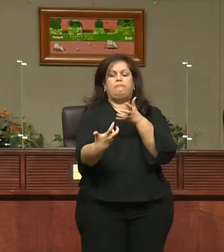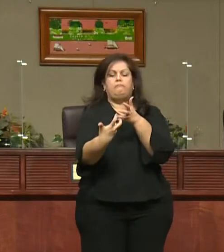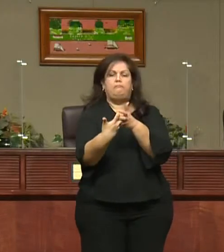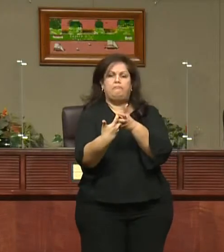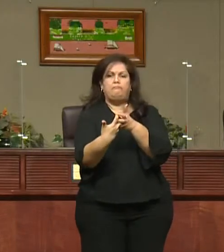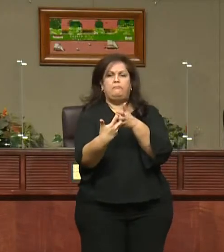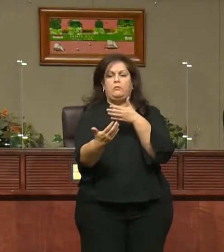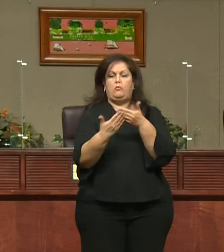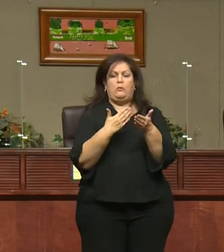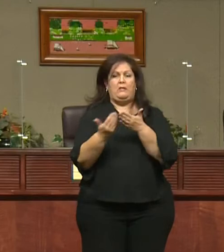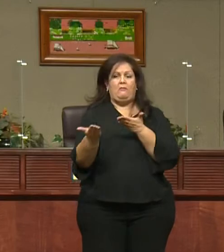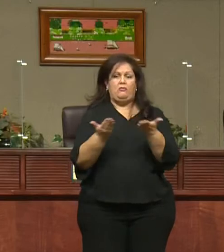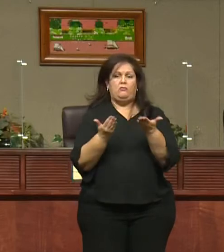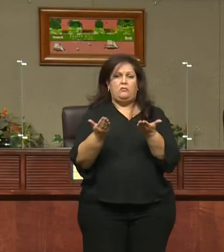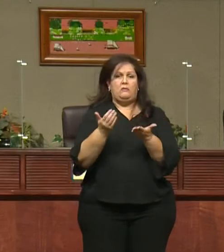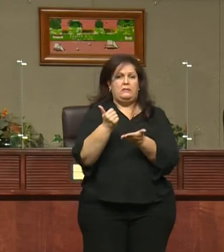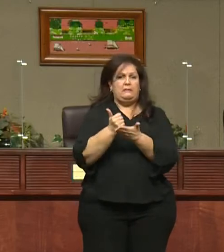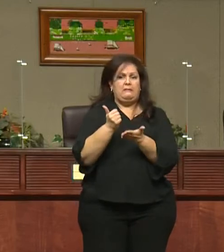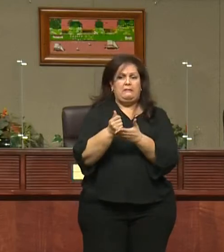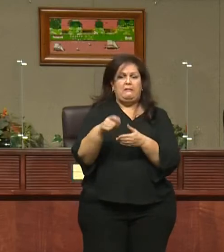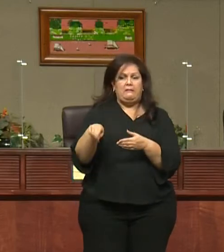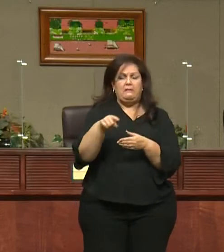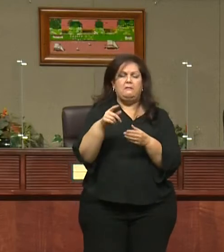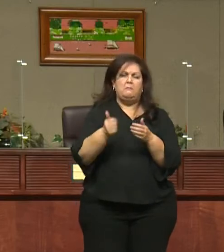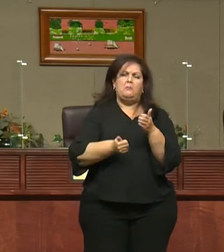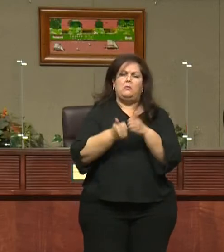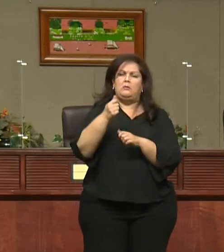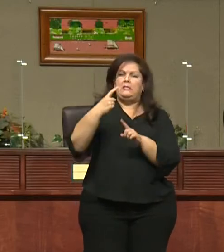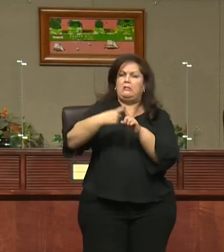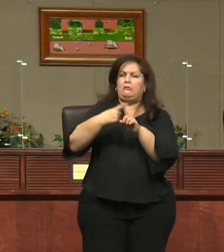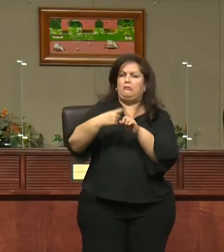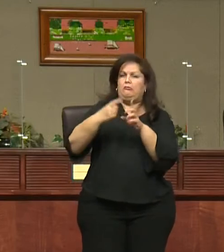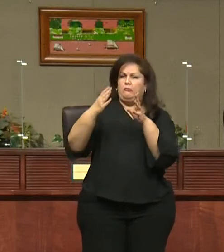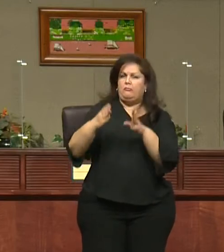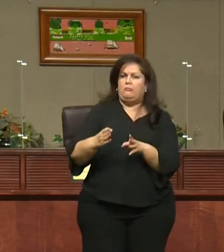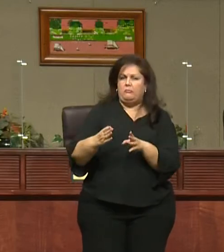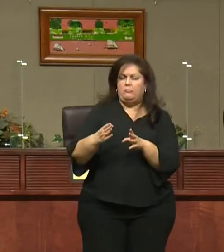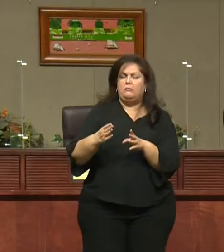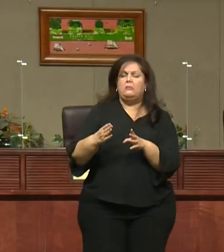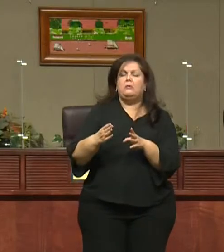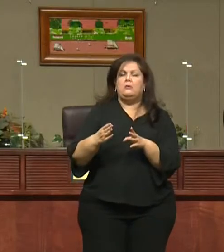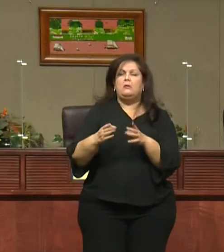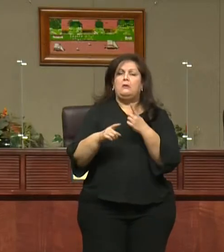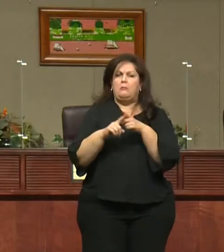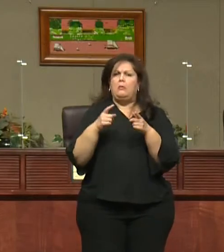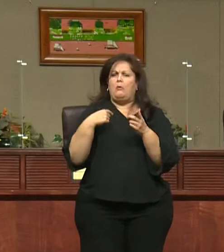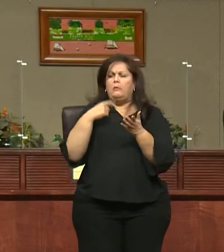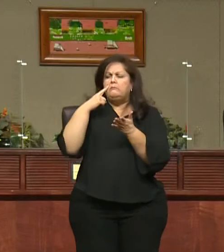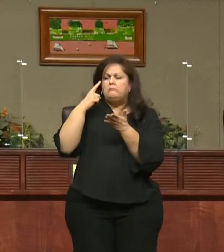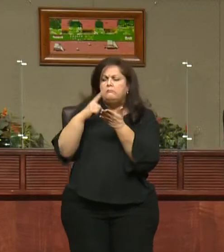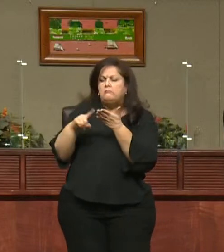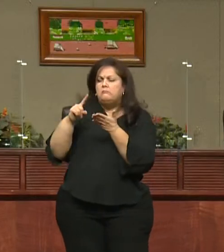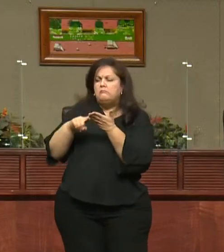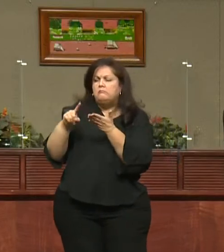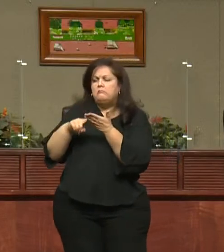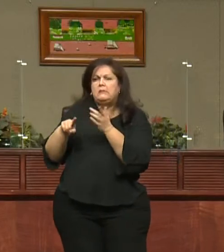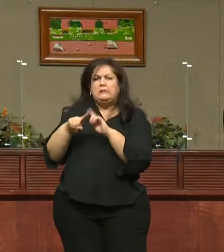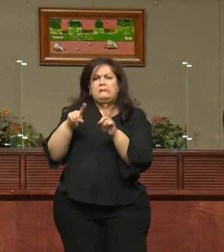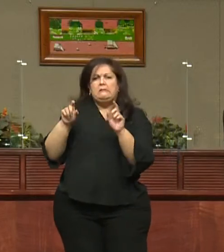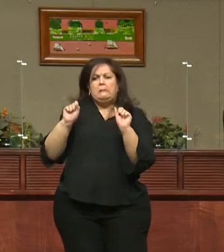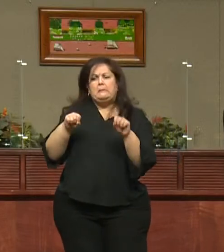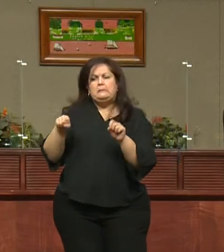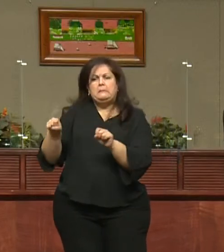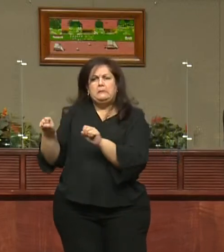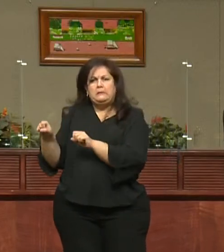services and assistance to renters, but we are exploring the potential for